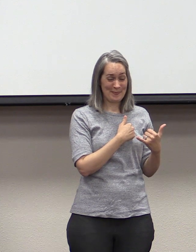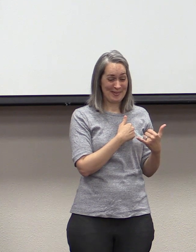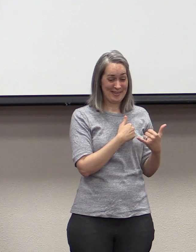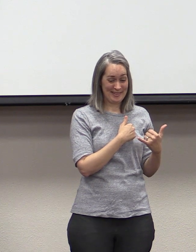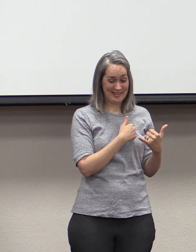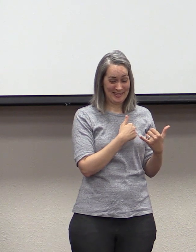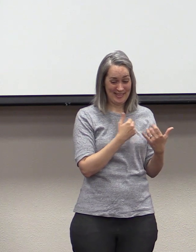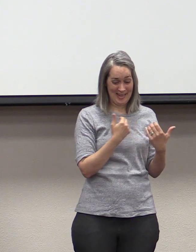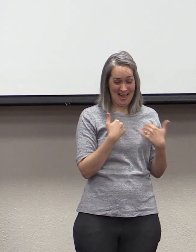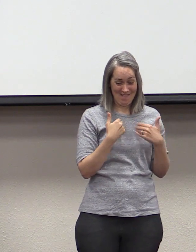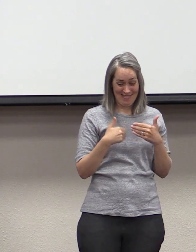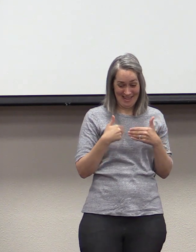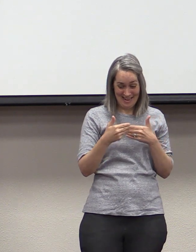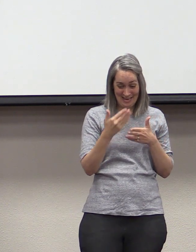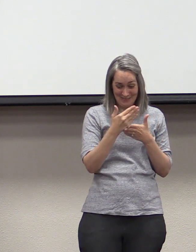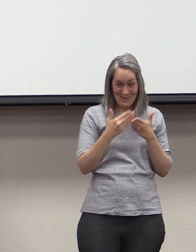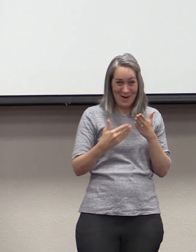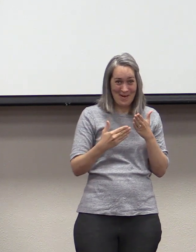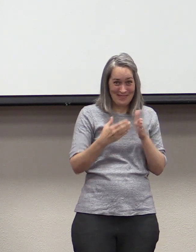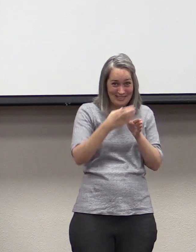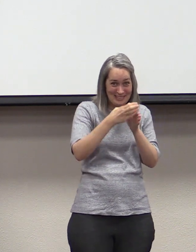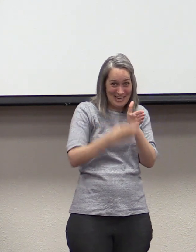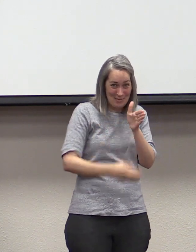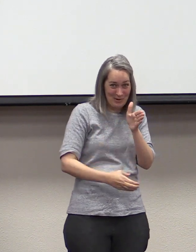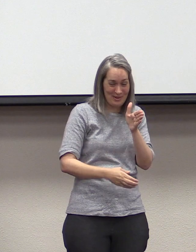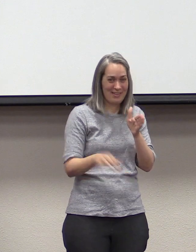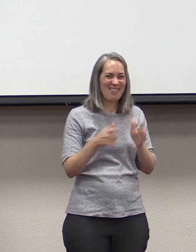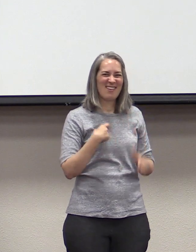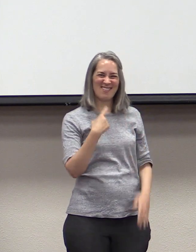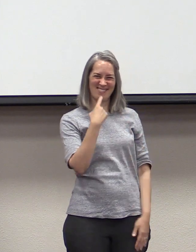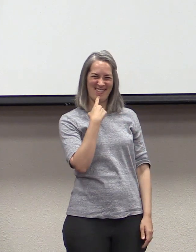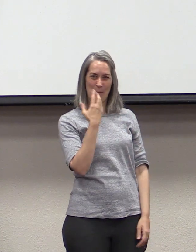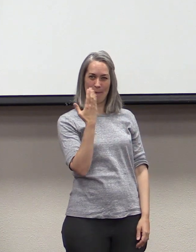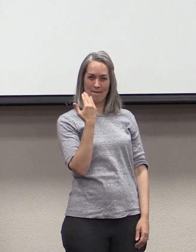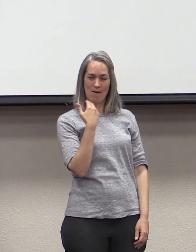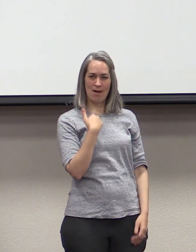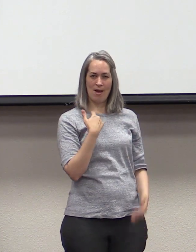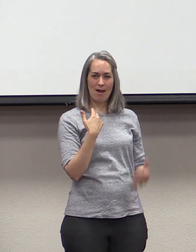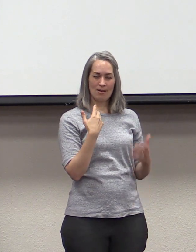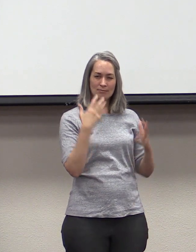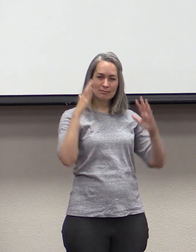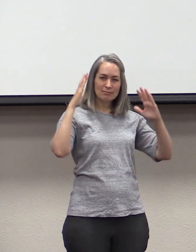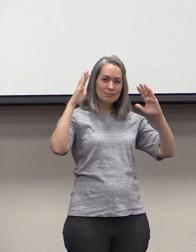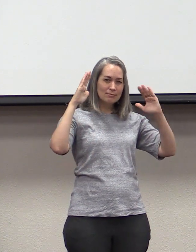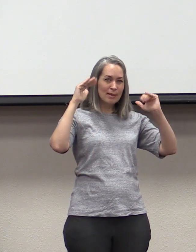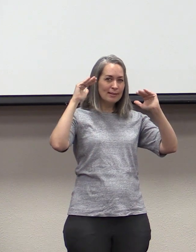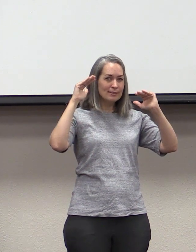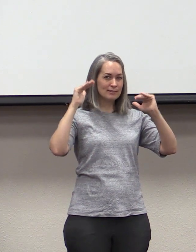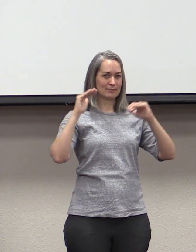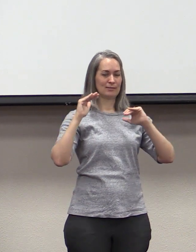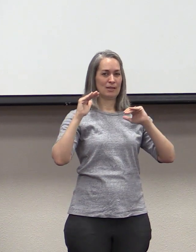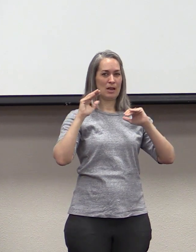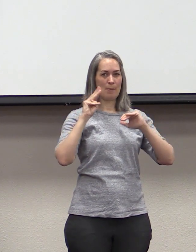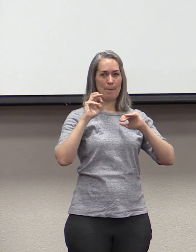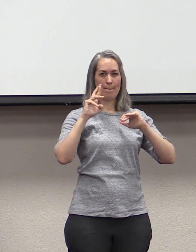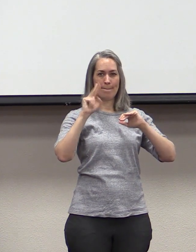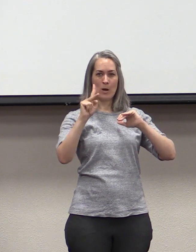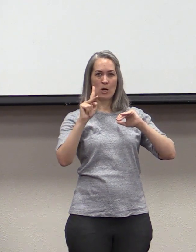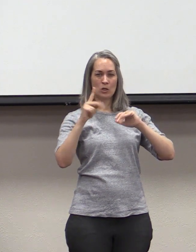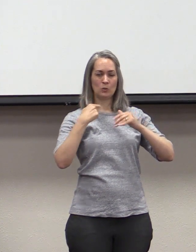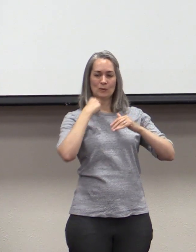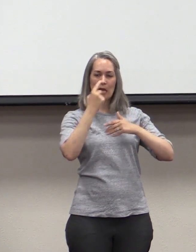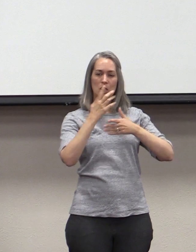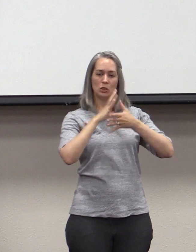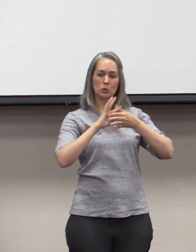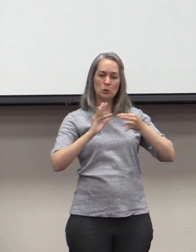the next part of the chapter. And as I said, I would have expected Mark to tell us a